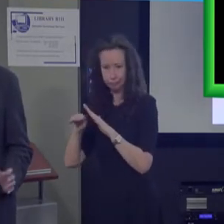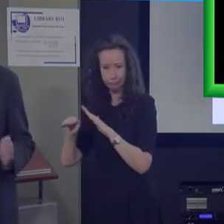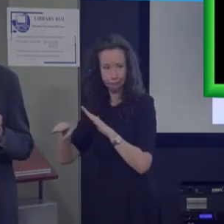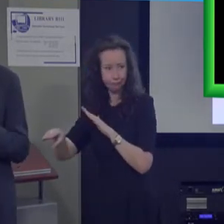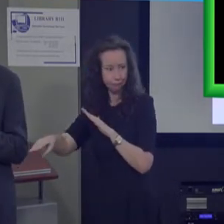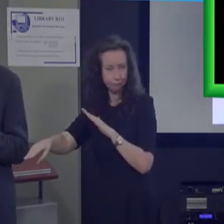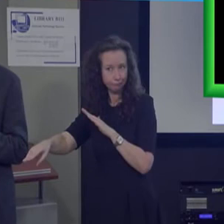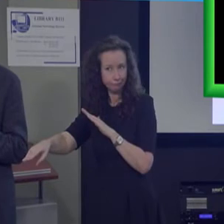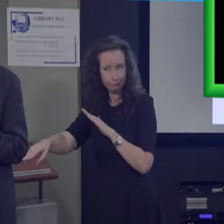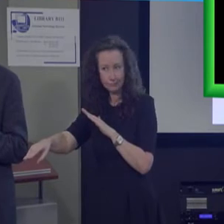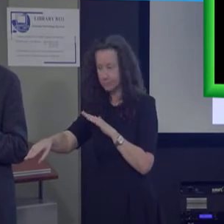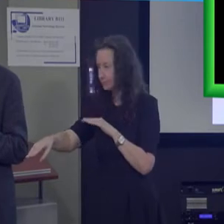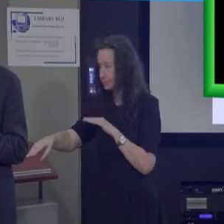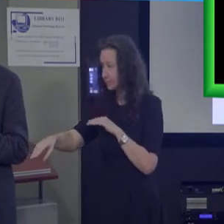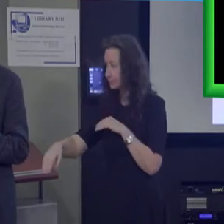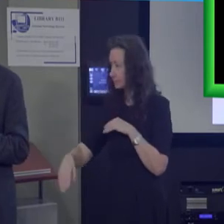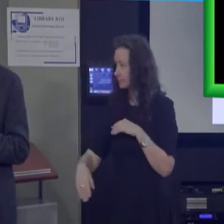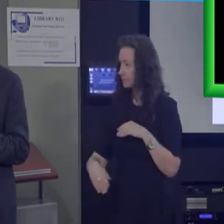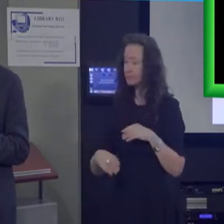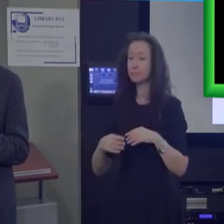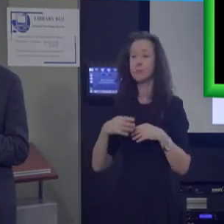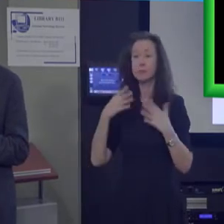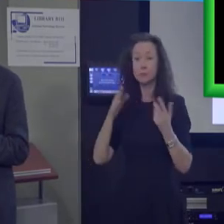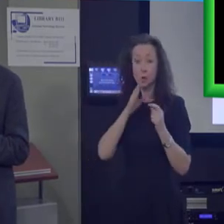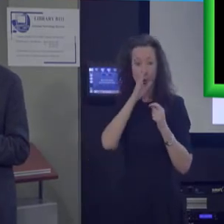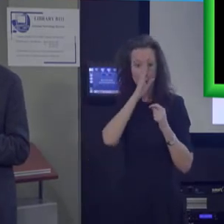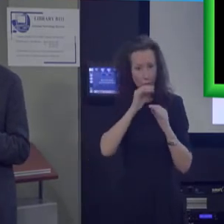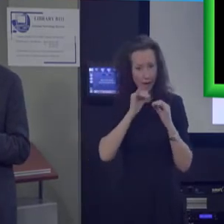Okay, so direct instruction is effective, more effective than